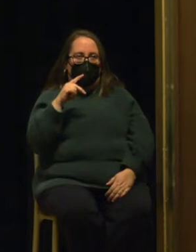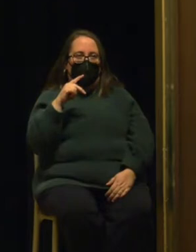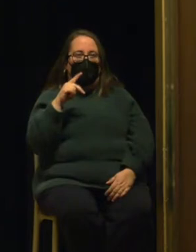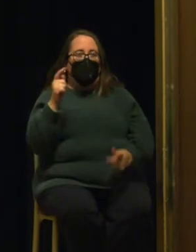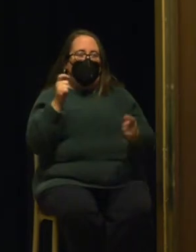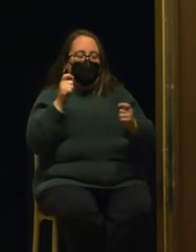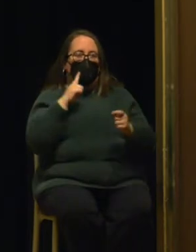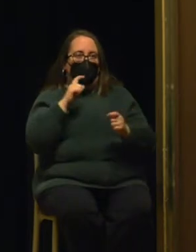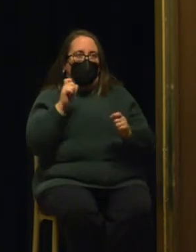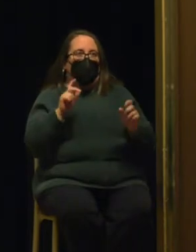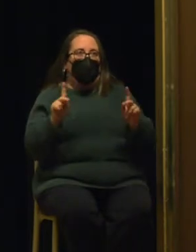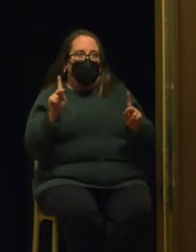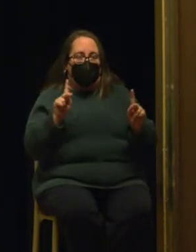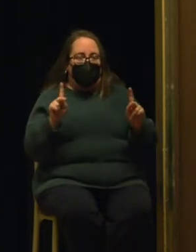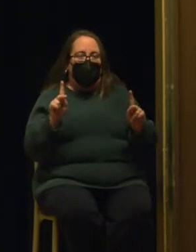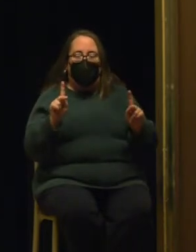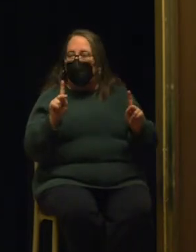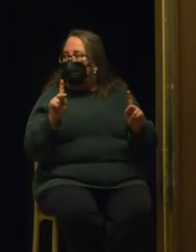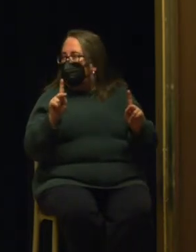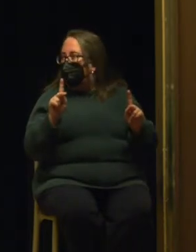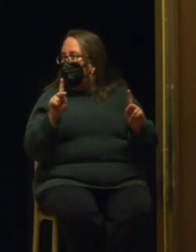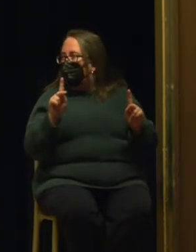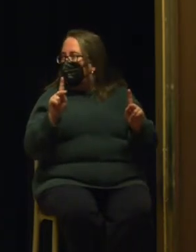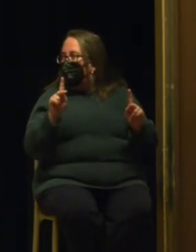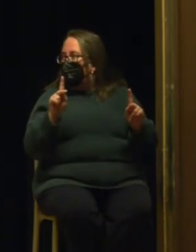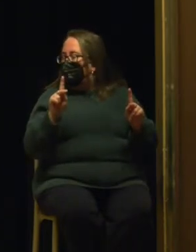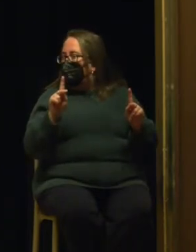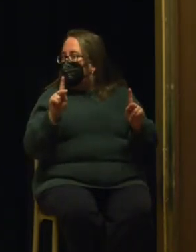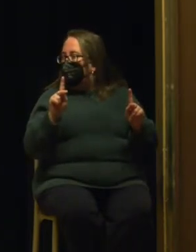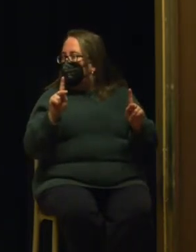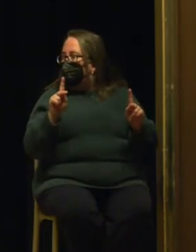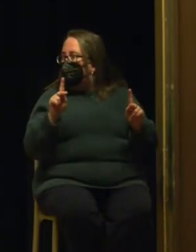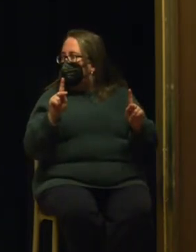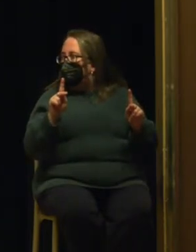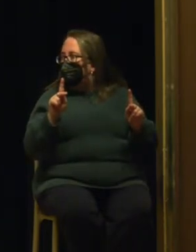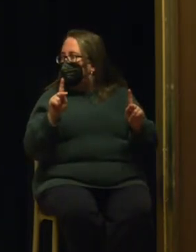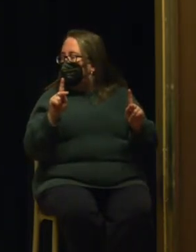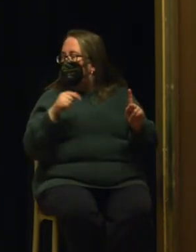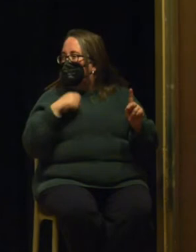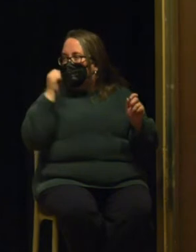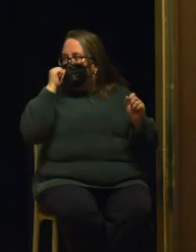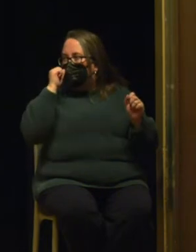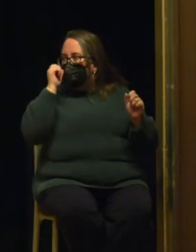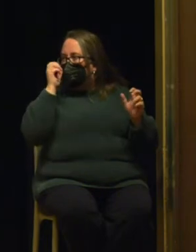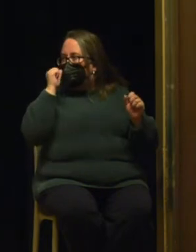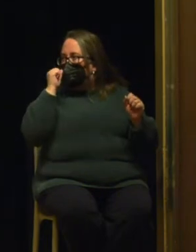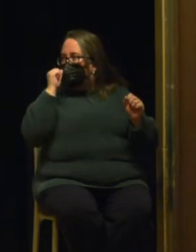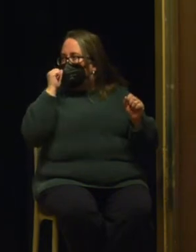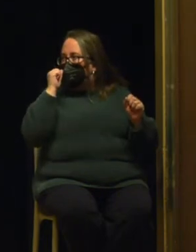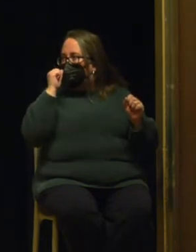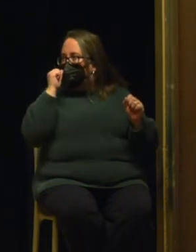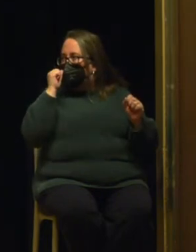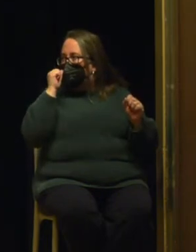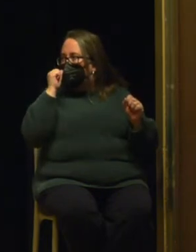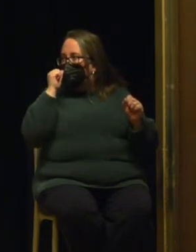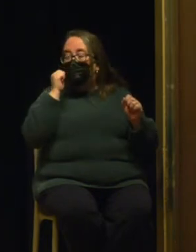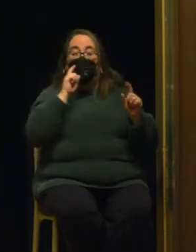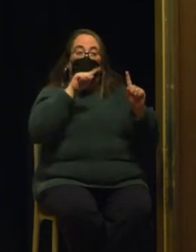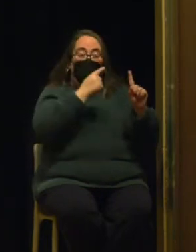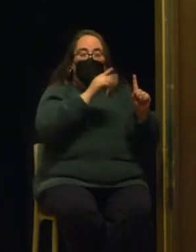people. So I was a little surprised when you said initially no one had stock other than Bob